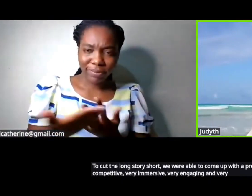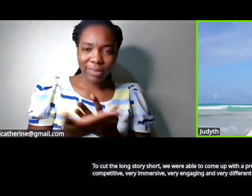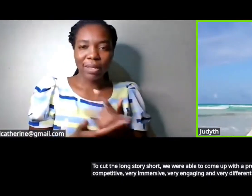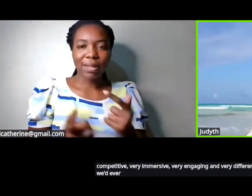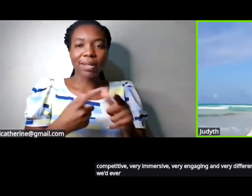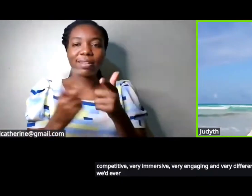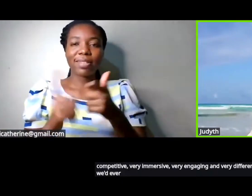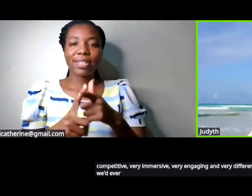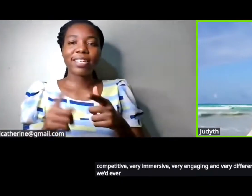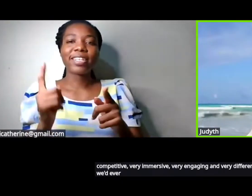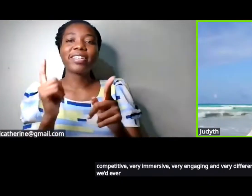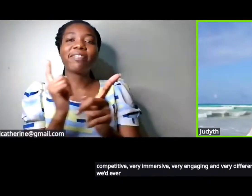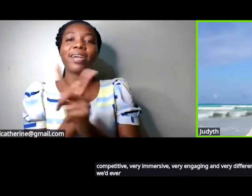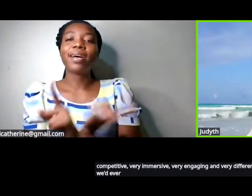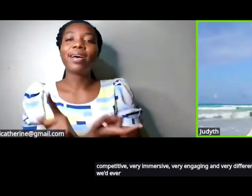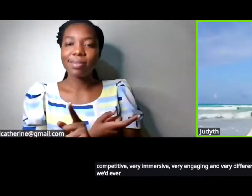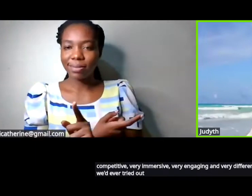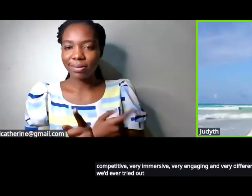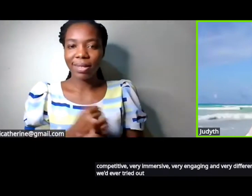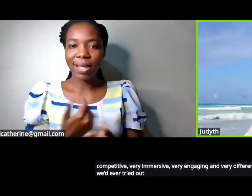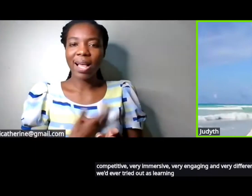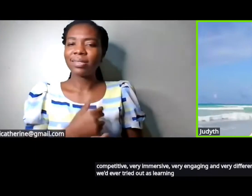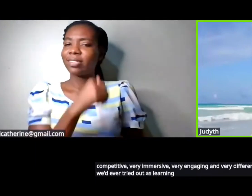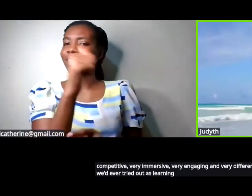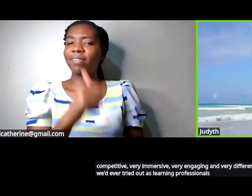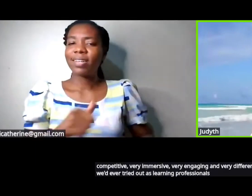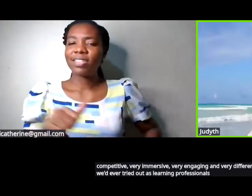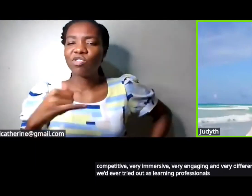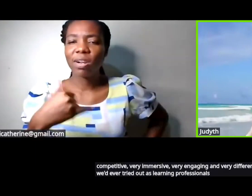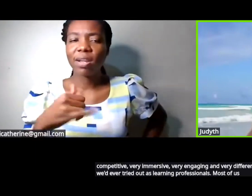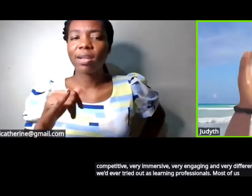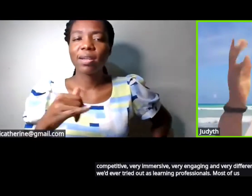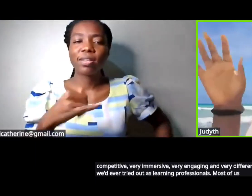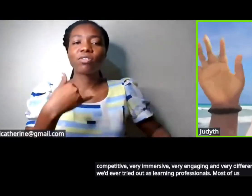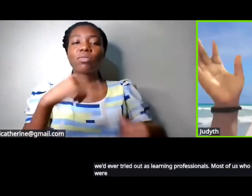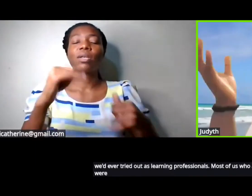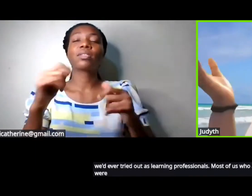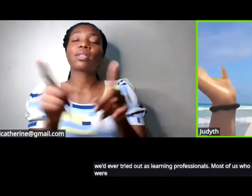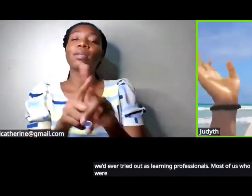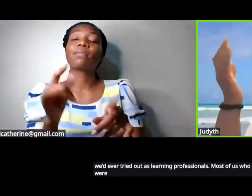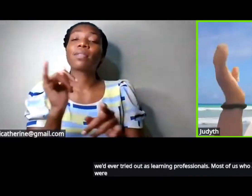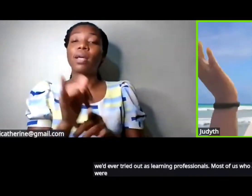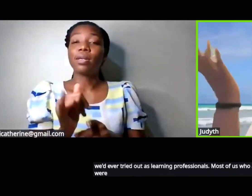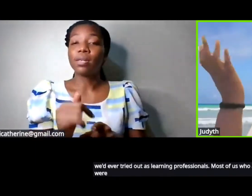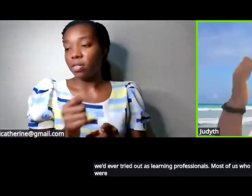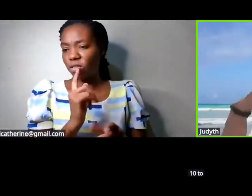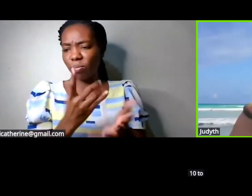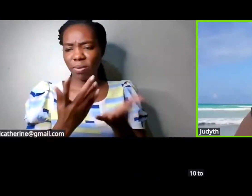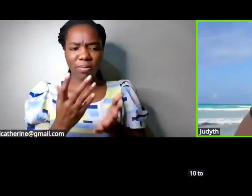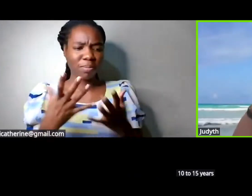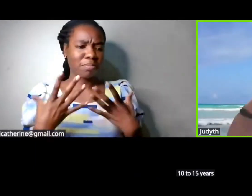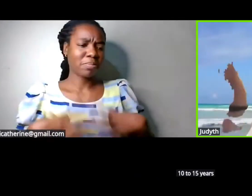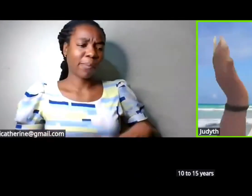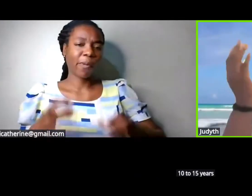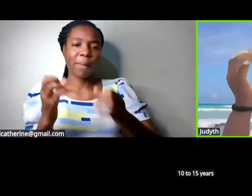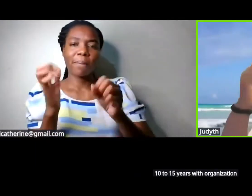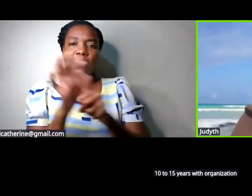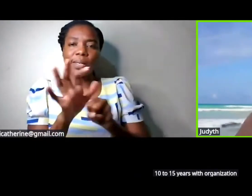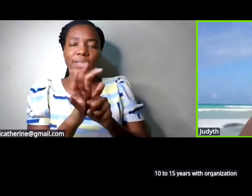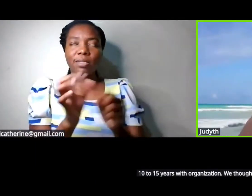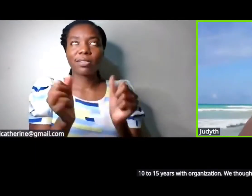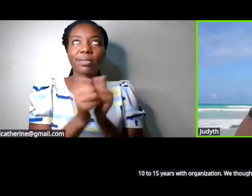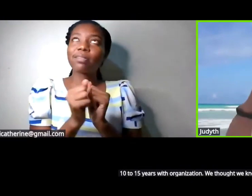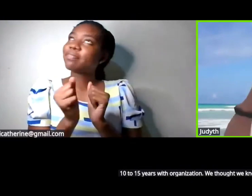ever tried out as learning professionals. Most of us who were on this squad were 10 to 15 years with the organization. We thought we knew it